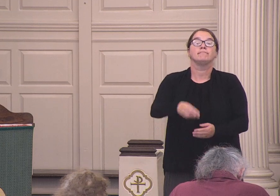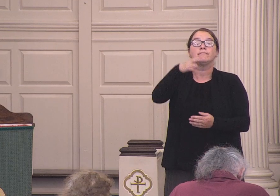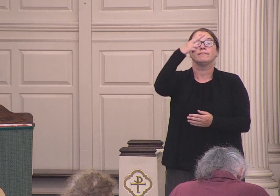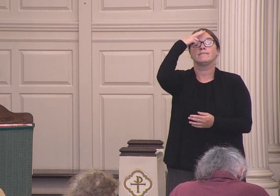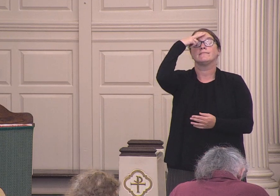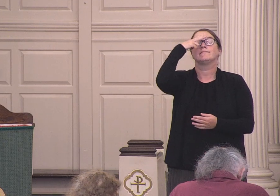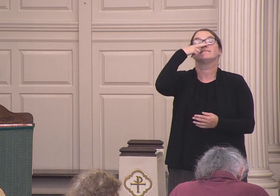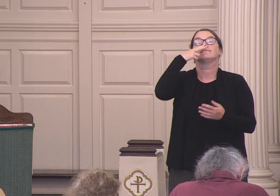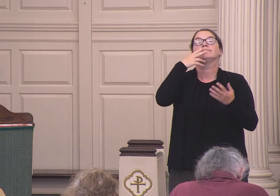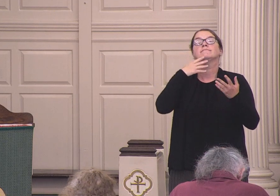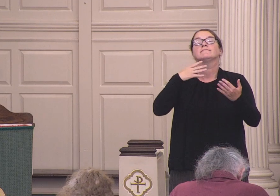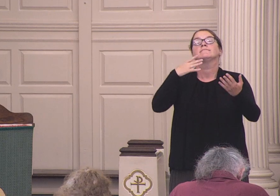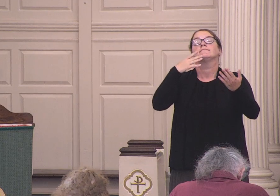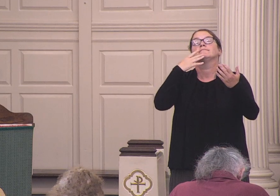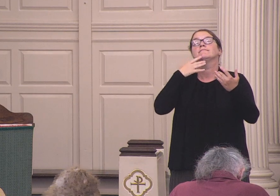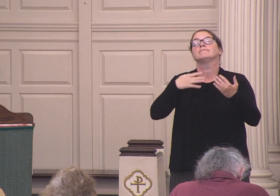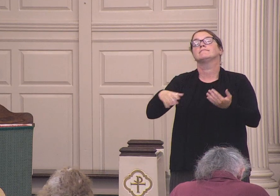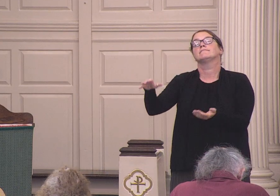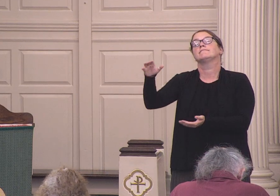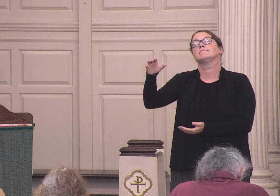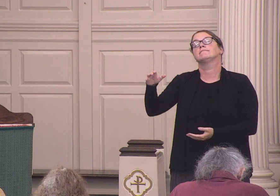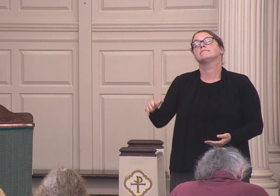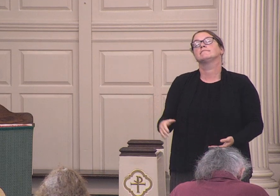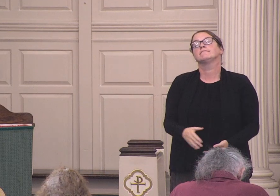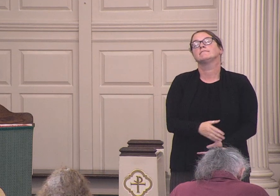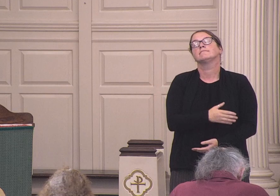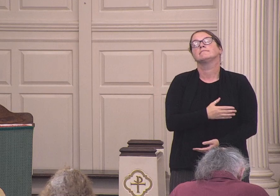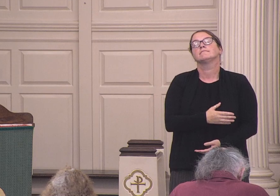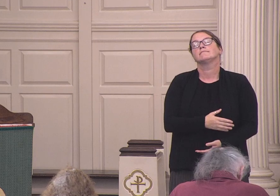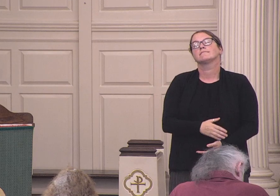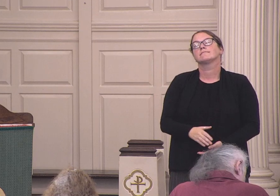parebo in